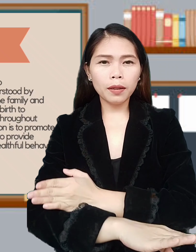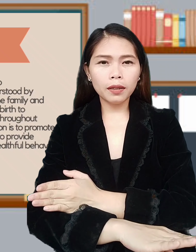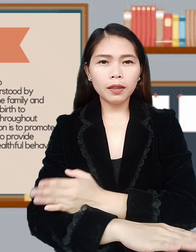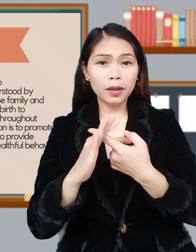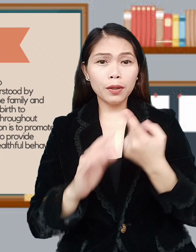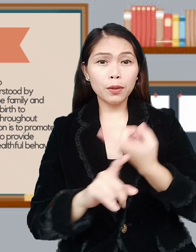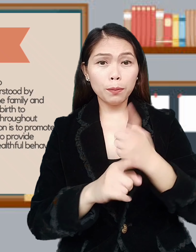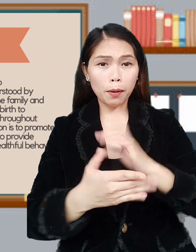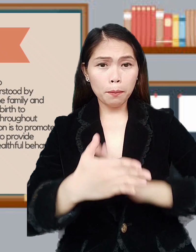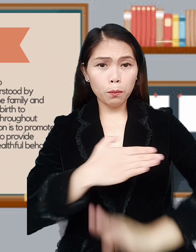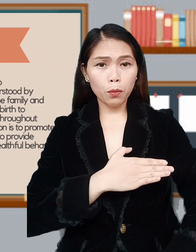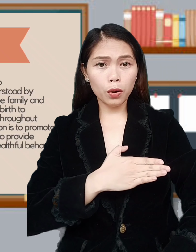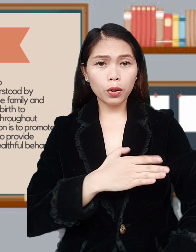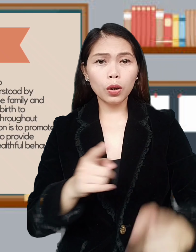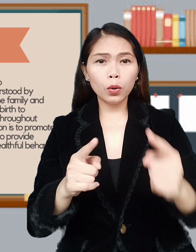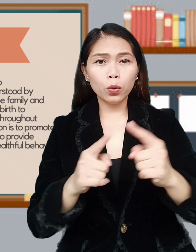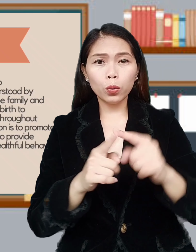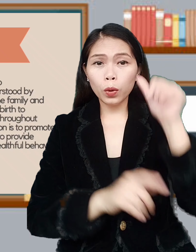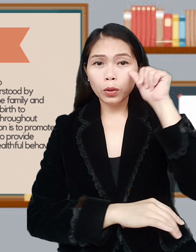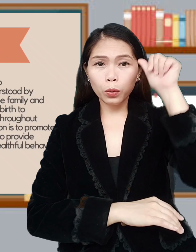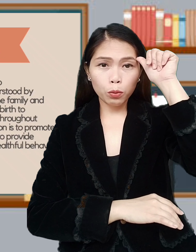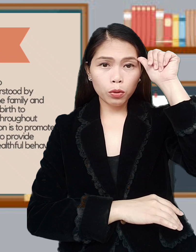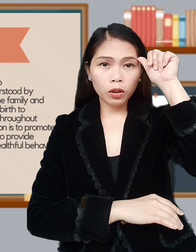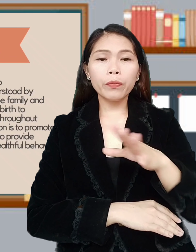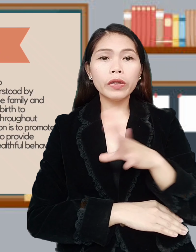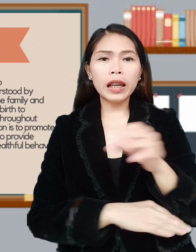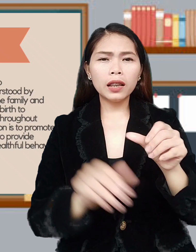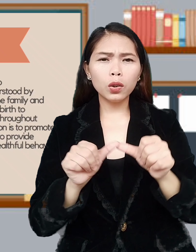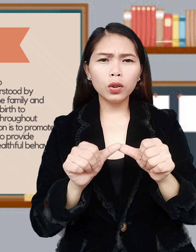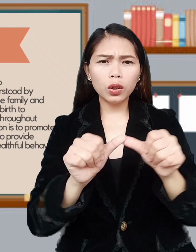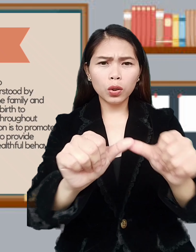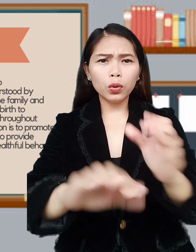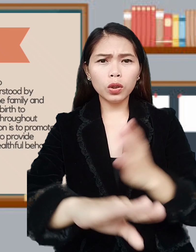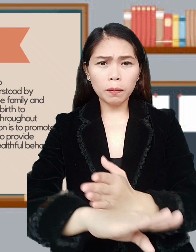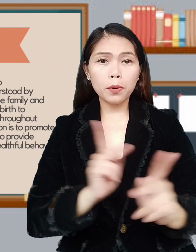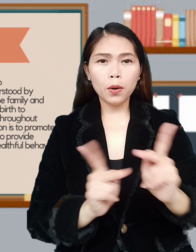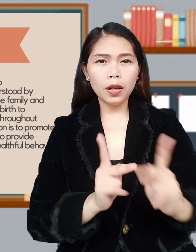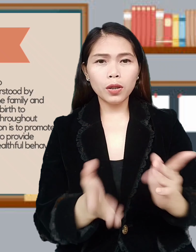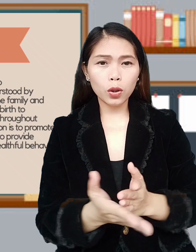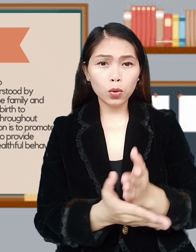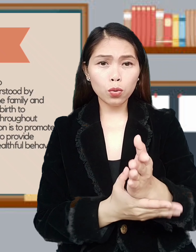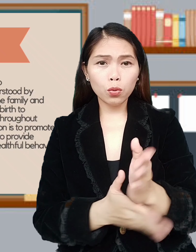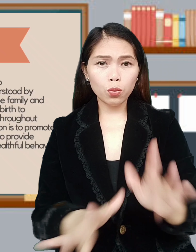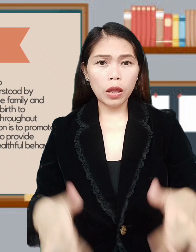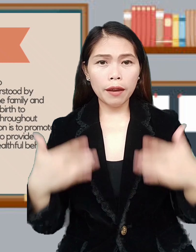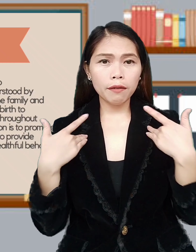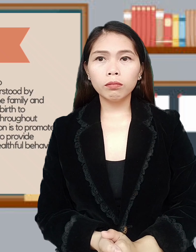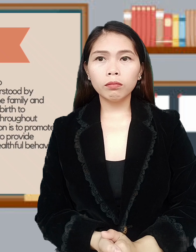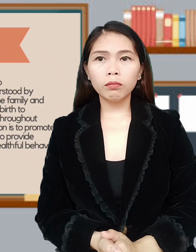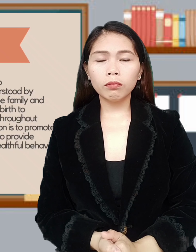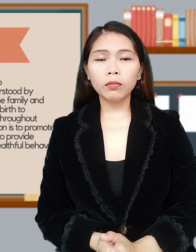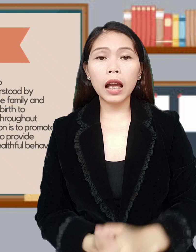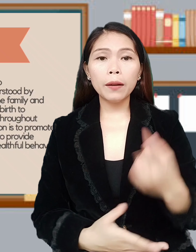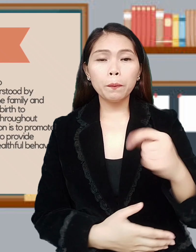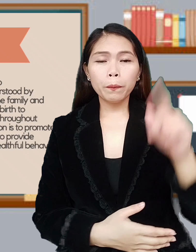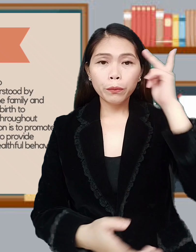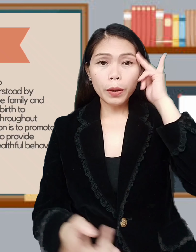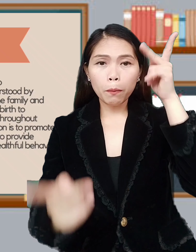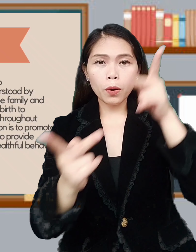development begins from birth to adulthood, thus it continues the developmental process throughout